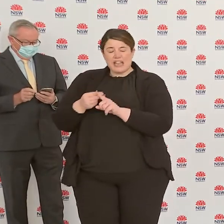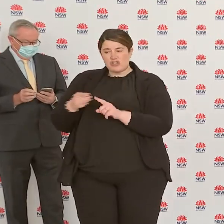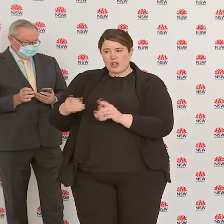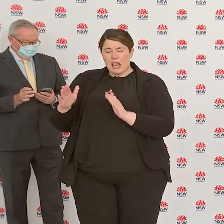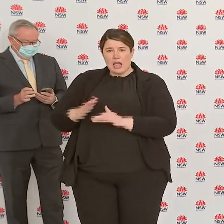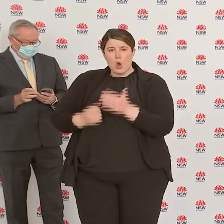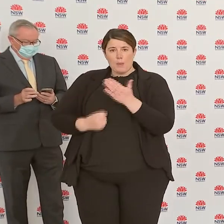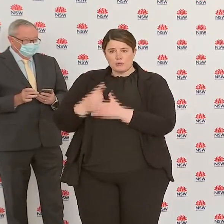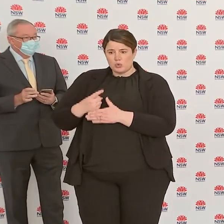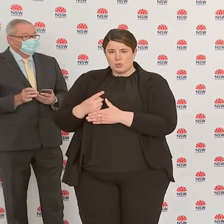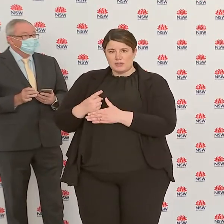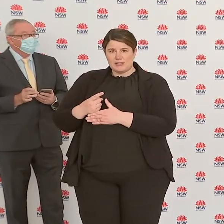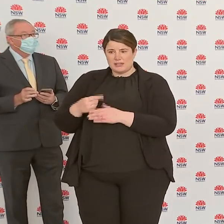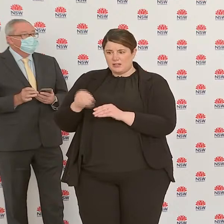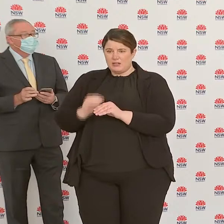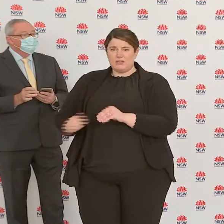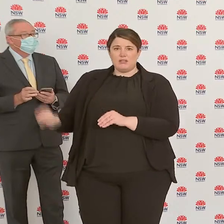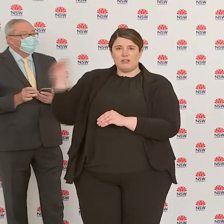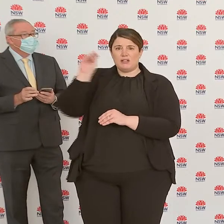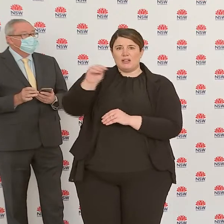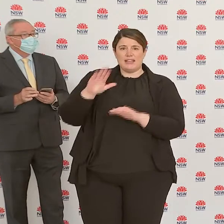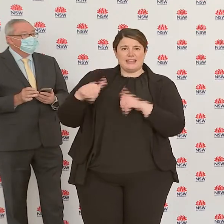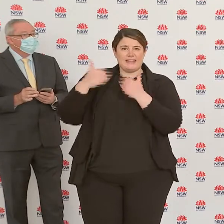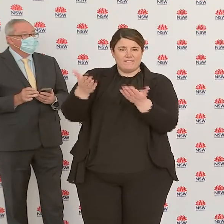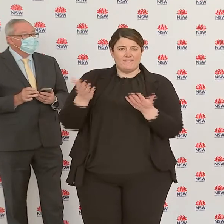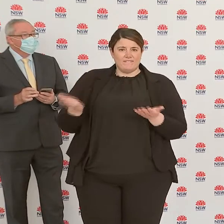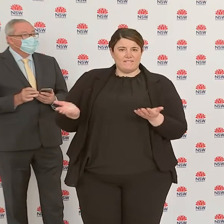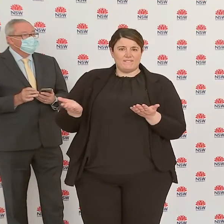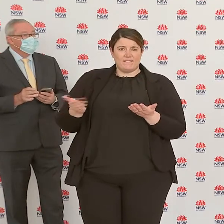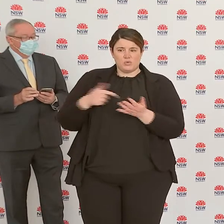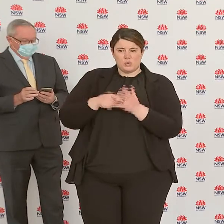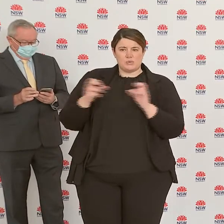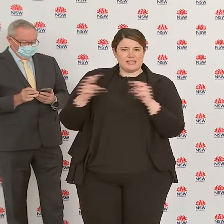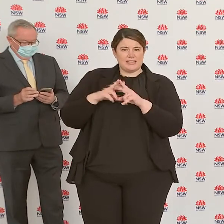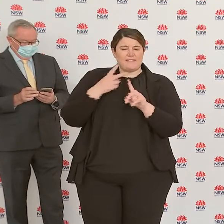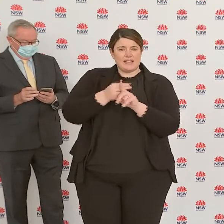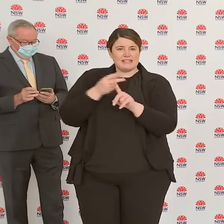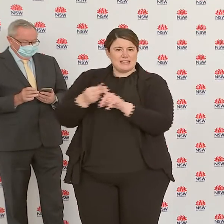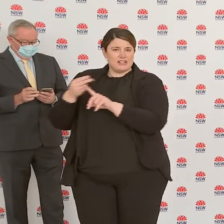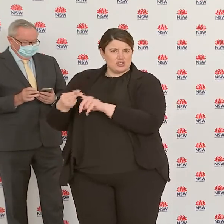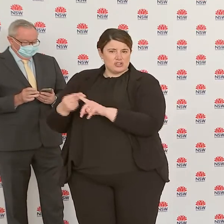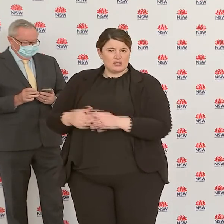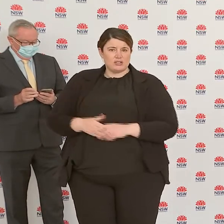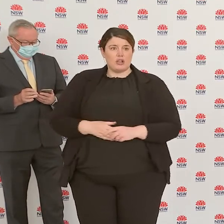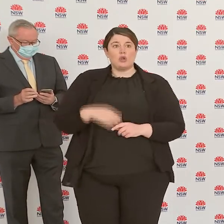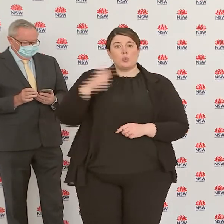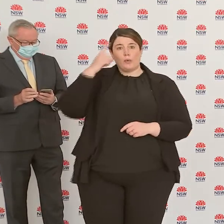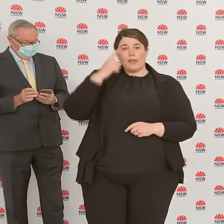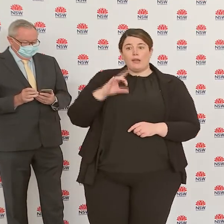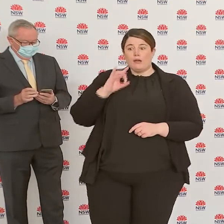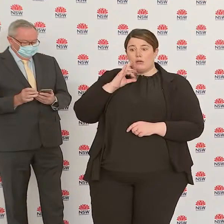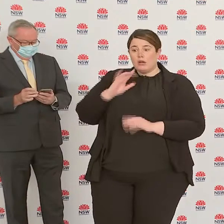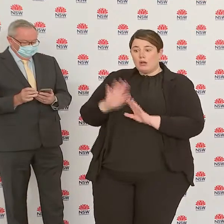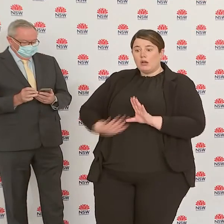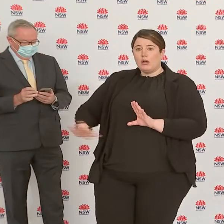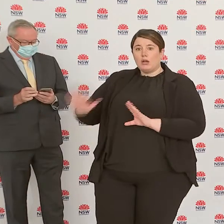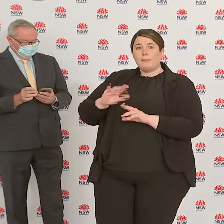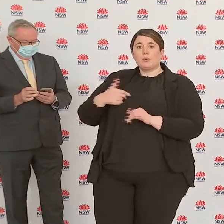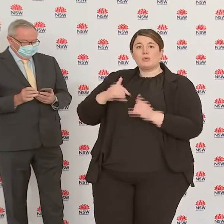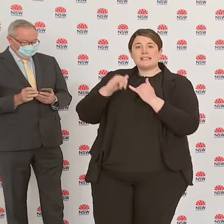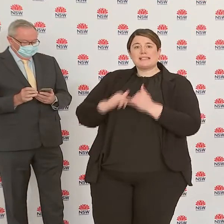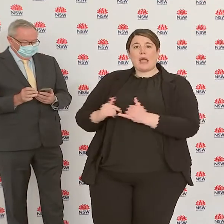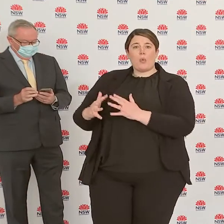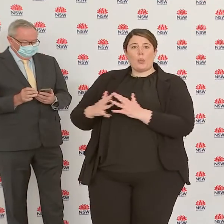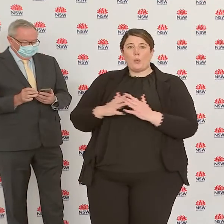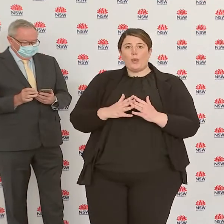is that region being used as a buffer for the South Coast because the South Coast health facilities aren't good enough to handle an outbreak? Look,